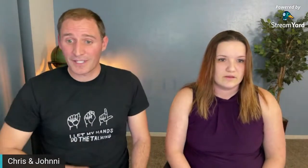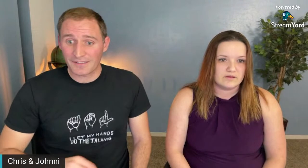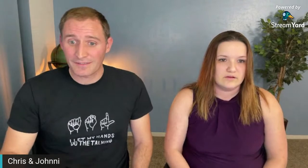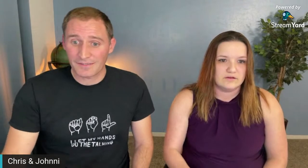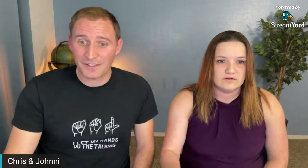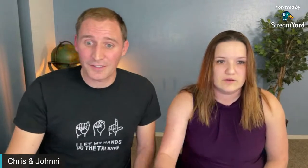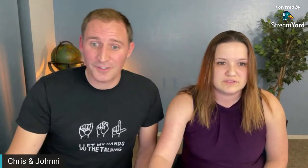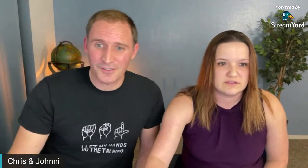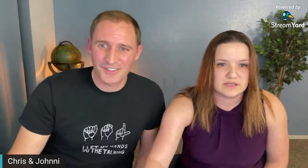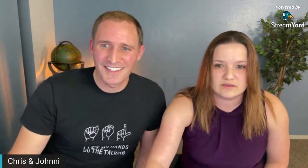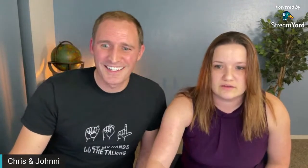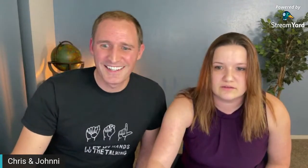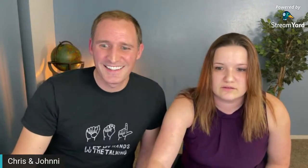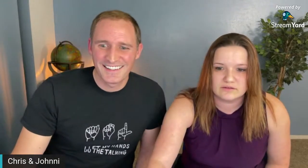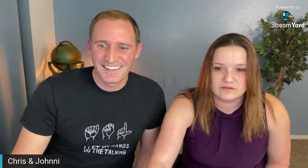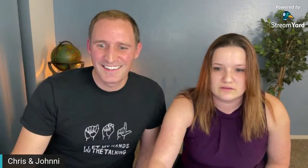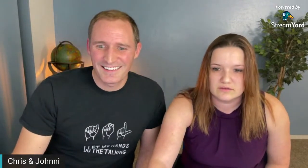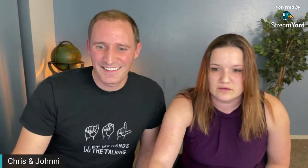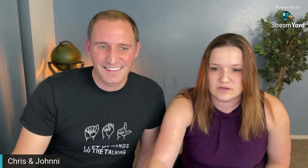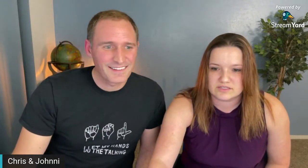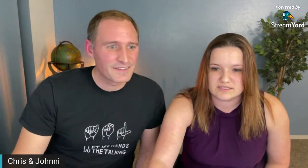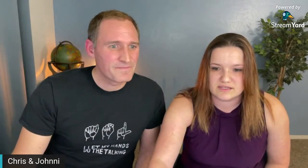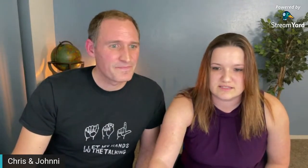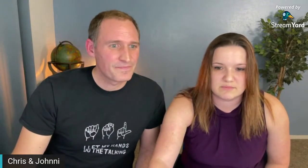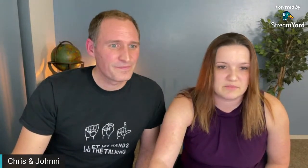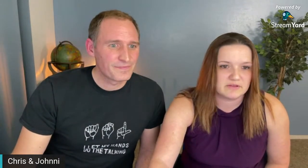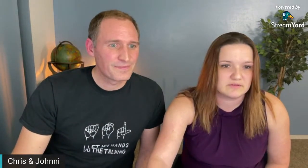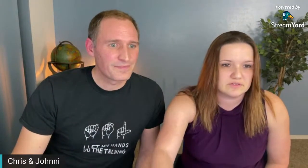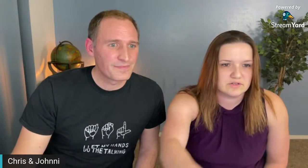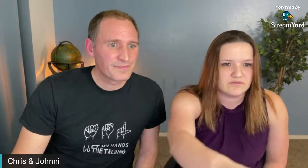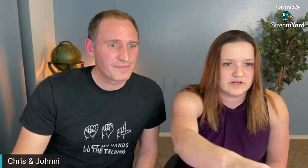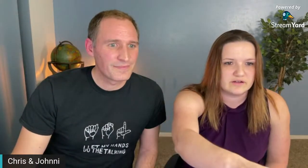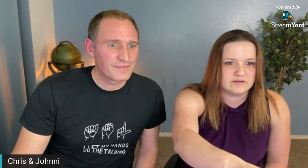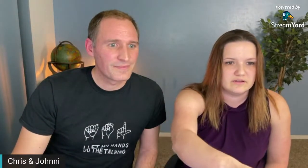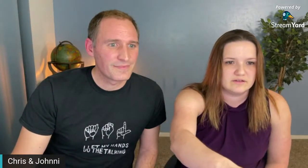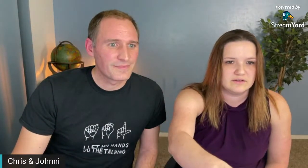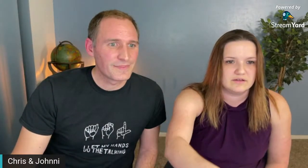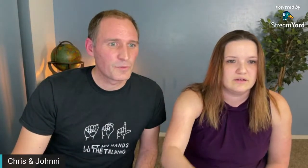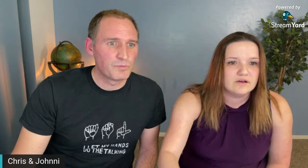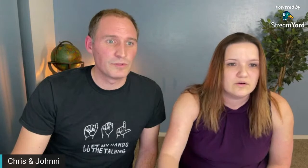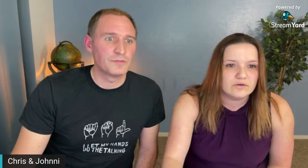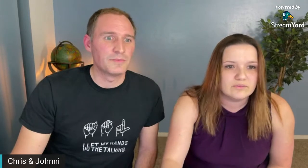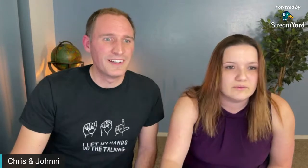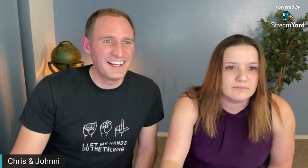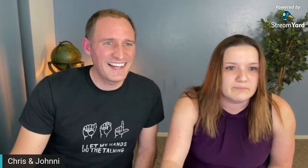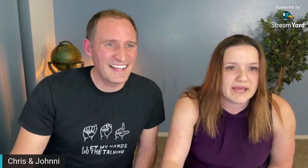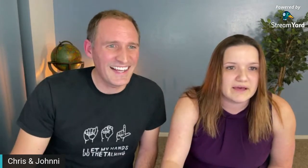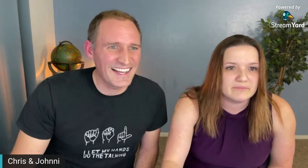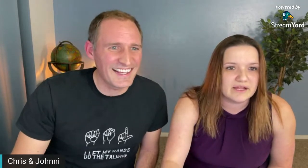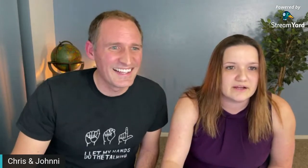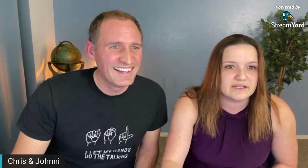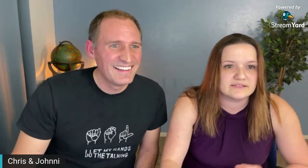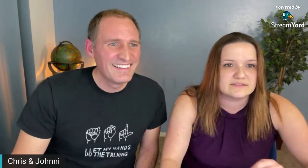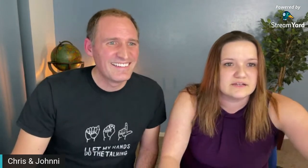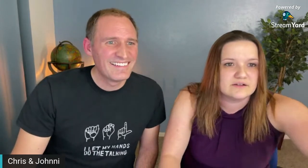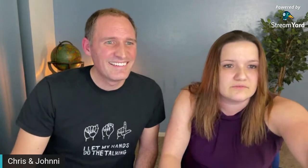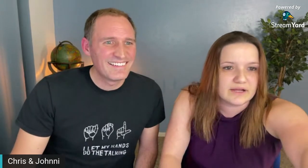Okay. Oh, so, I wasn't looking. Oh, it's because nothing's come up yet. Just go over here. Boom. Oh, bam, there it is.